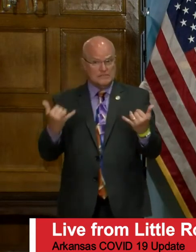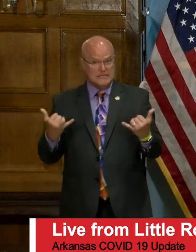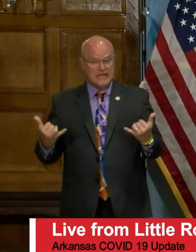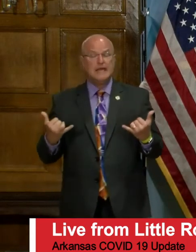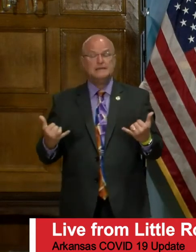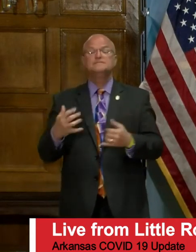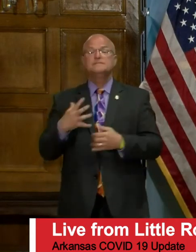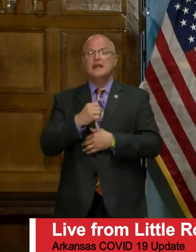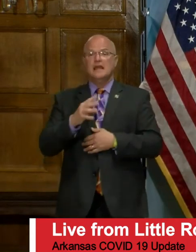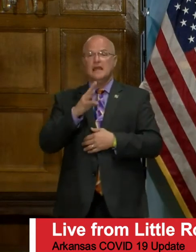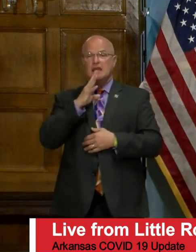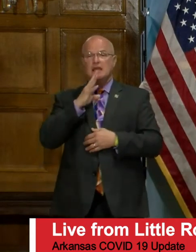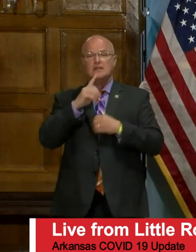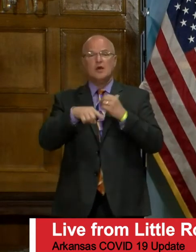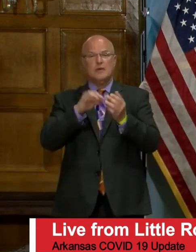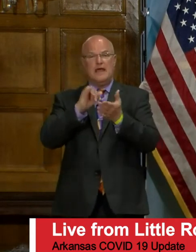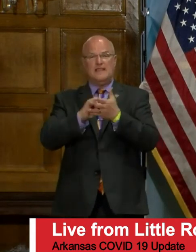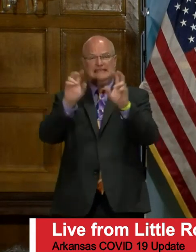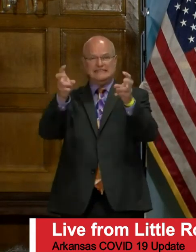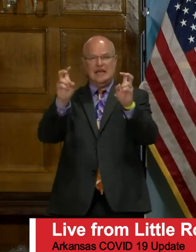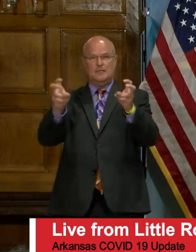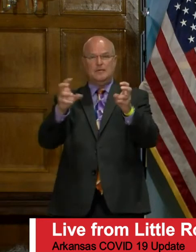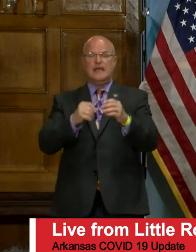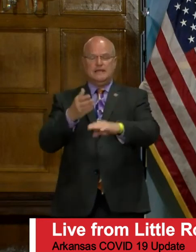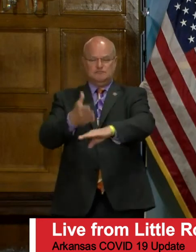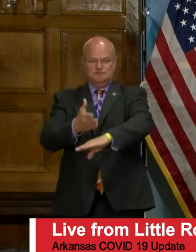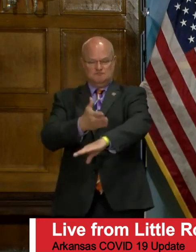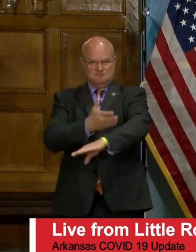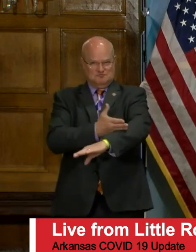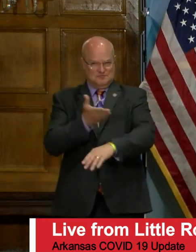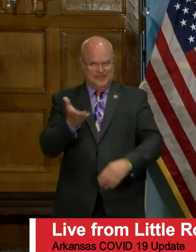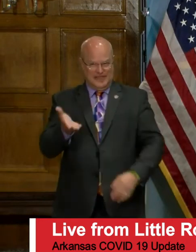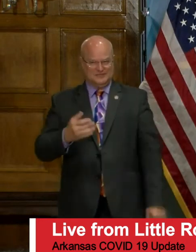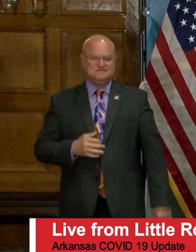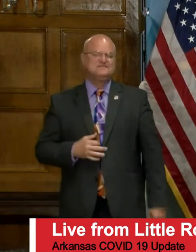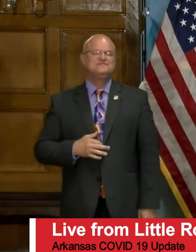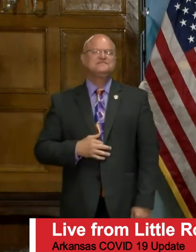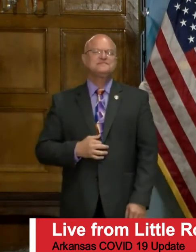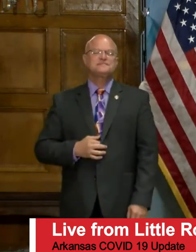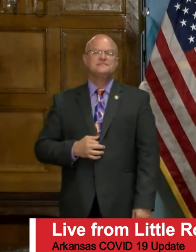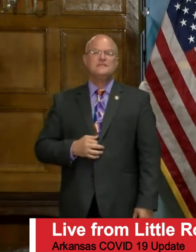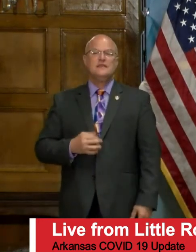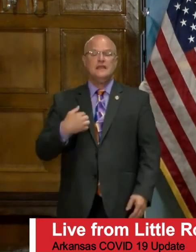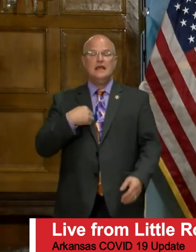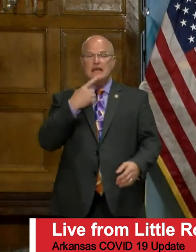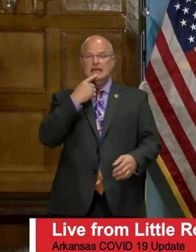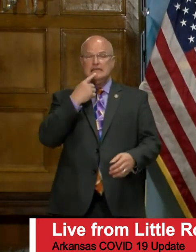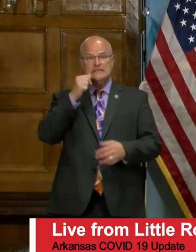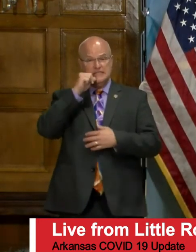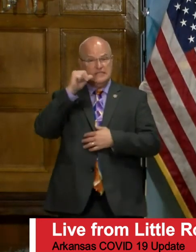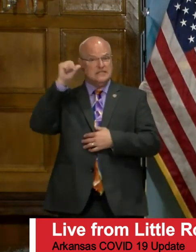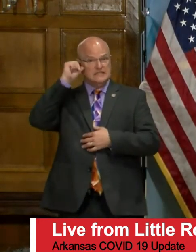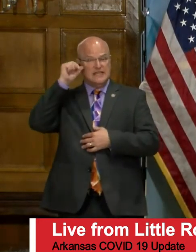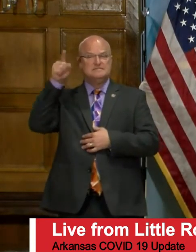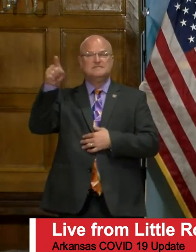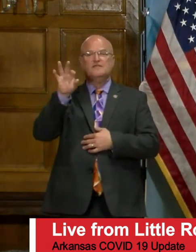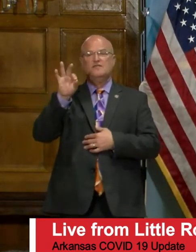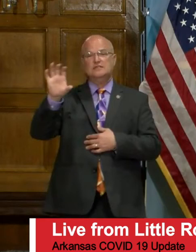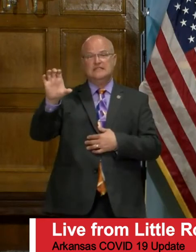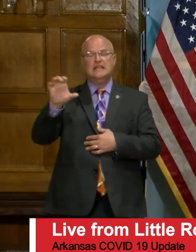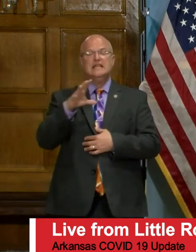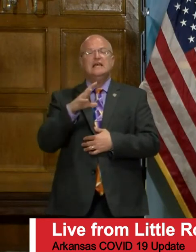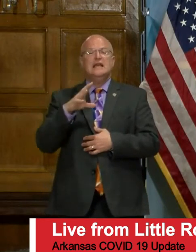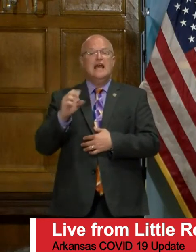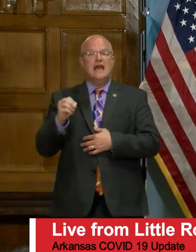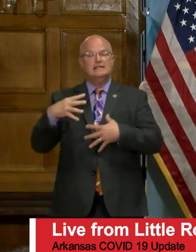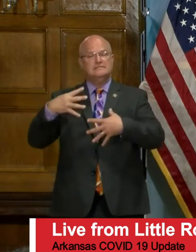today and talk about that topic and the progress we're making there. As I mentioned yesterday, we were in Forest City, and